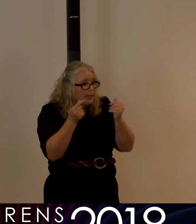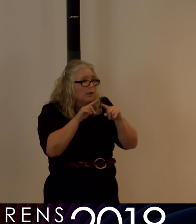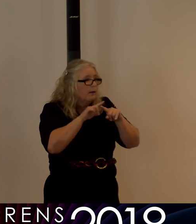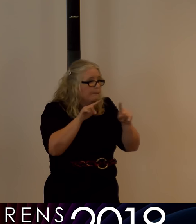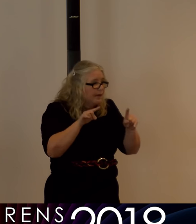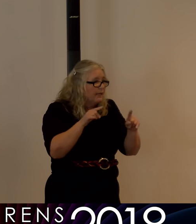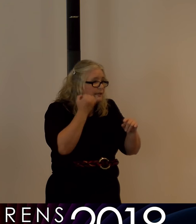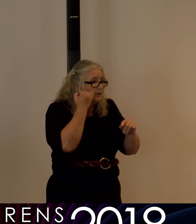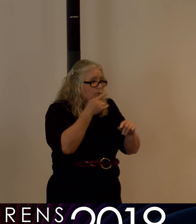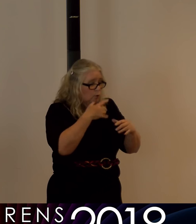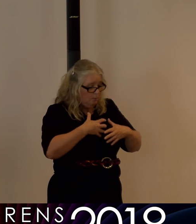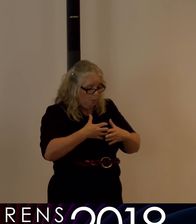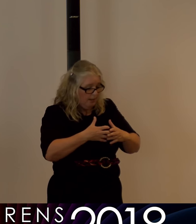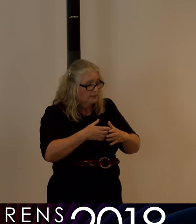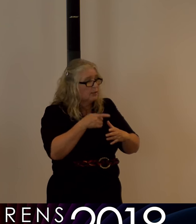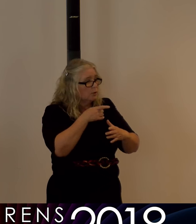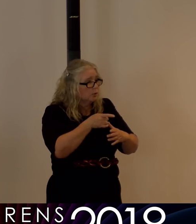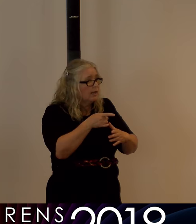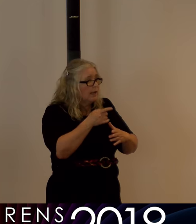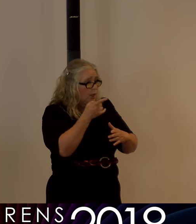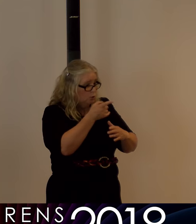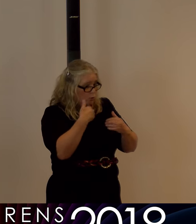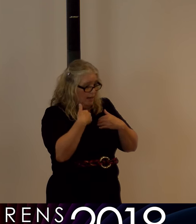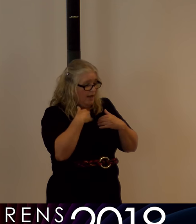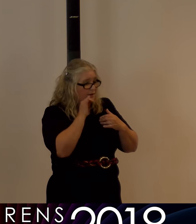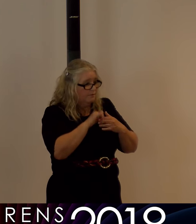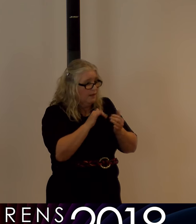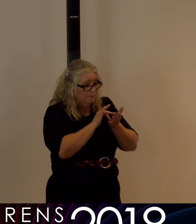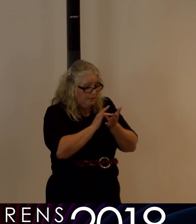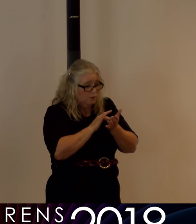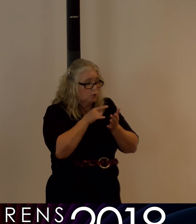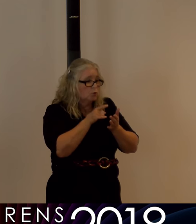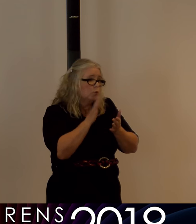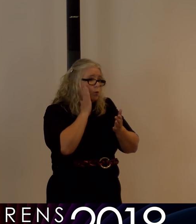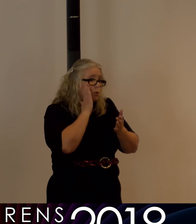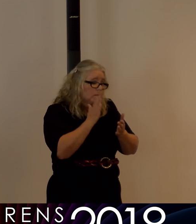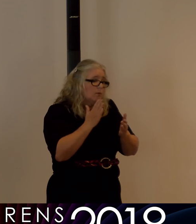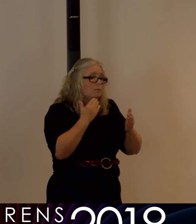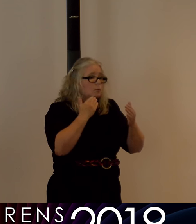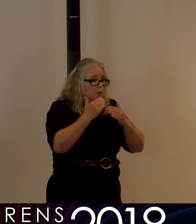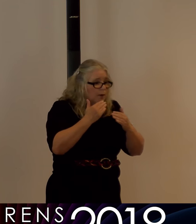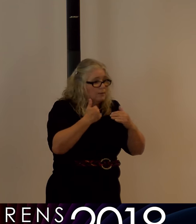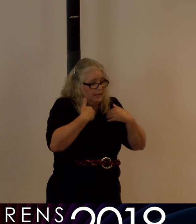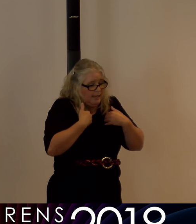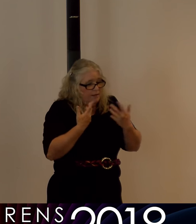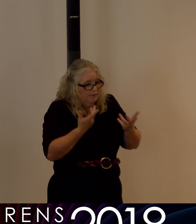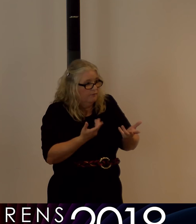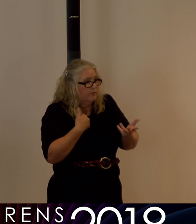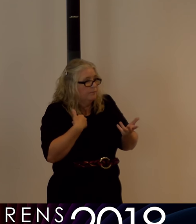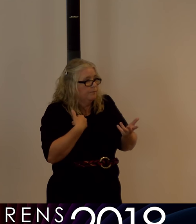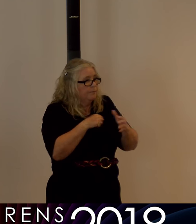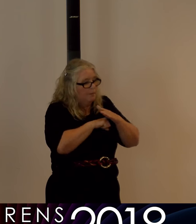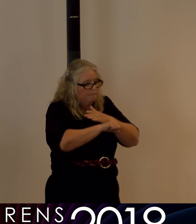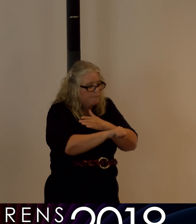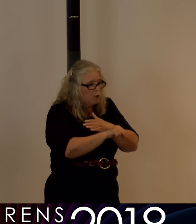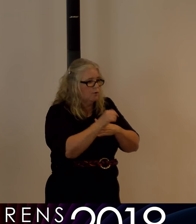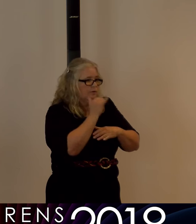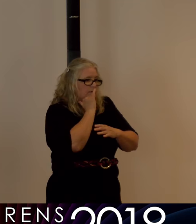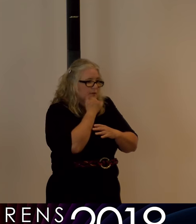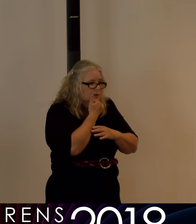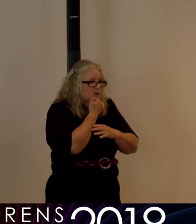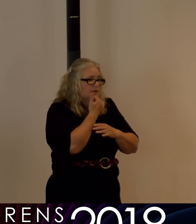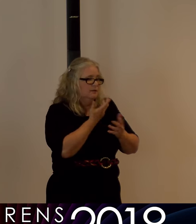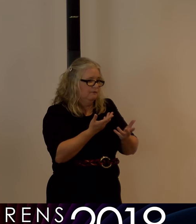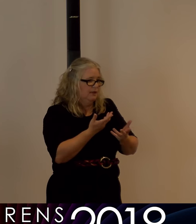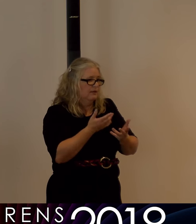is very high. So this relationship had already been known back in the late 80s. And when we realized